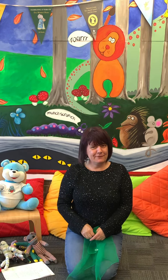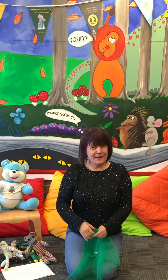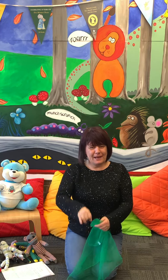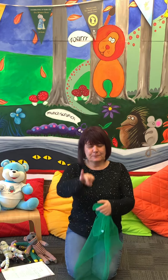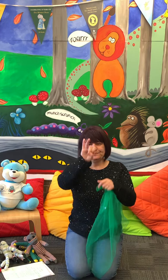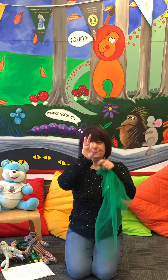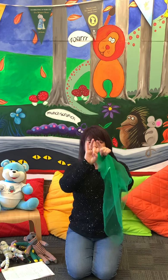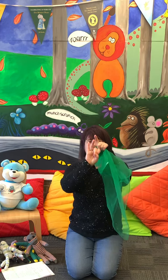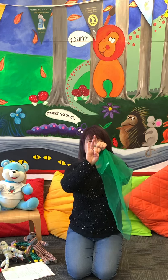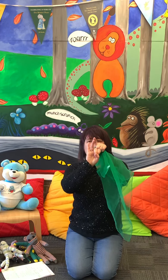now?